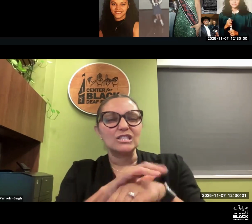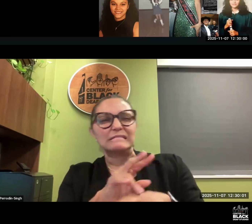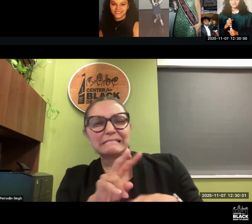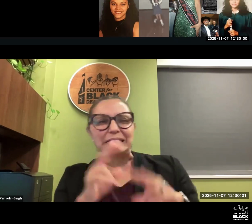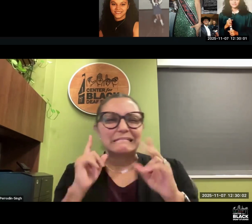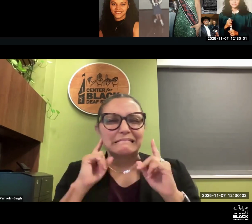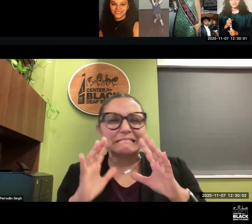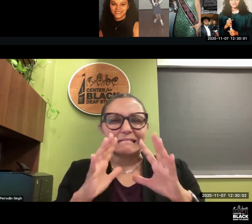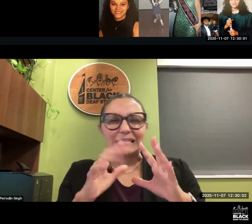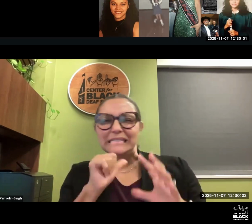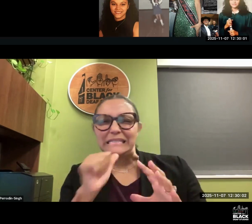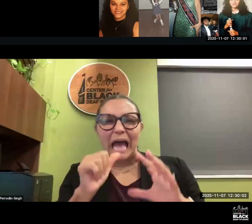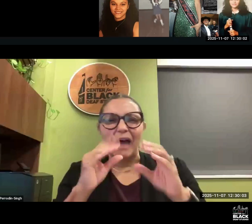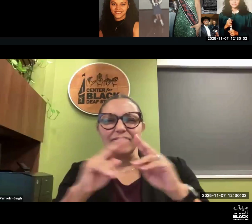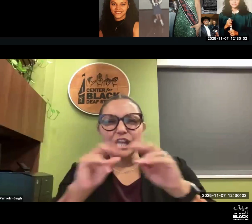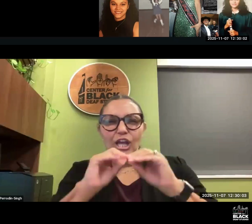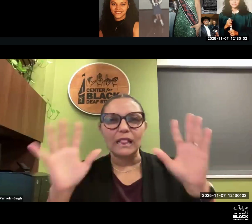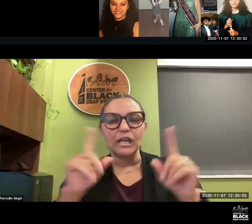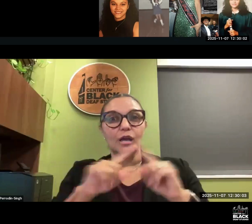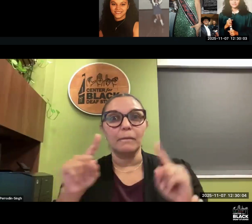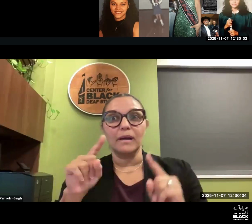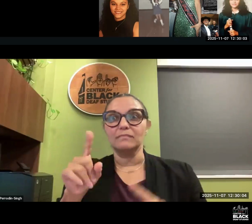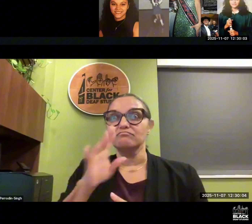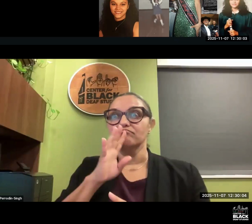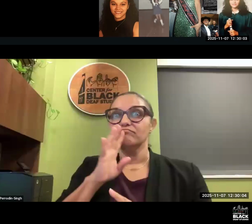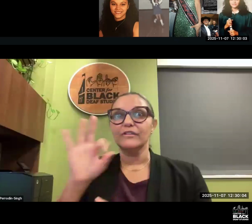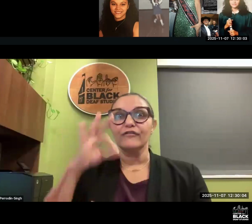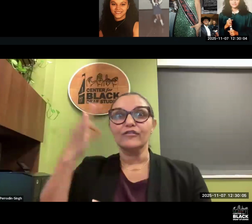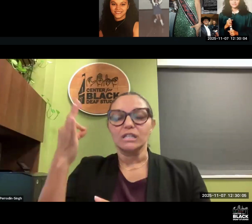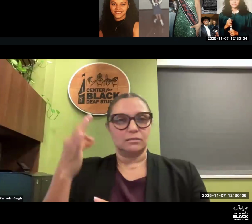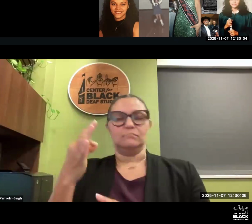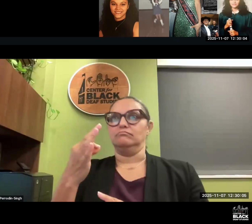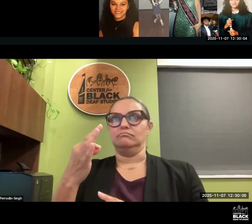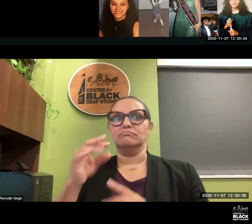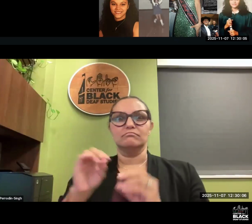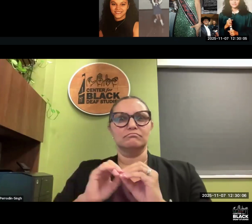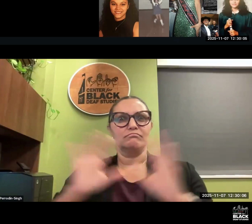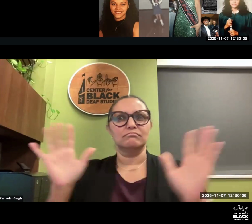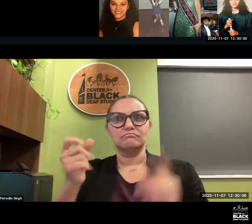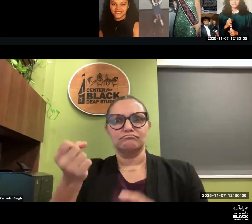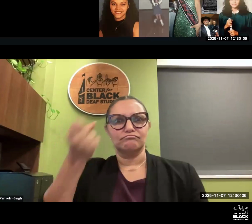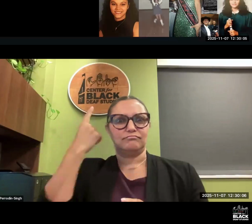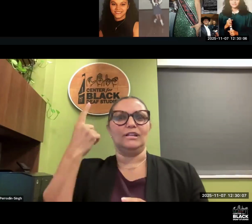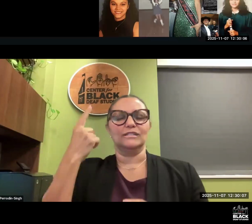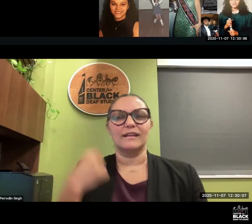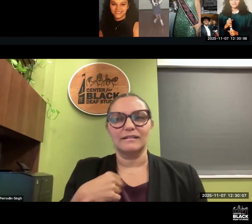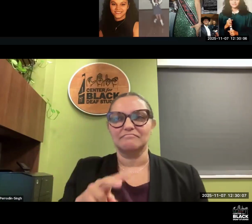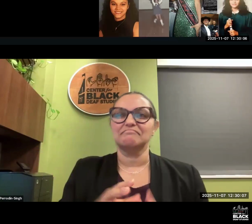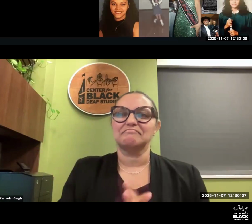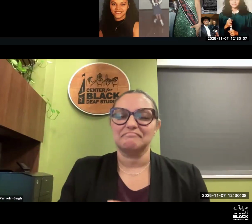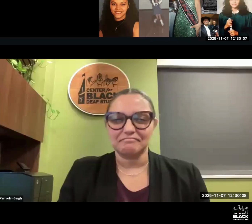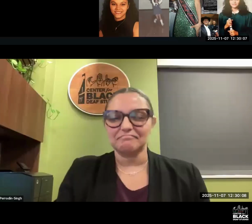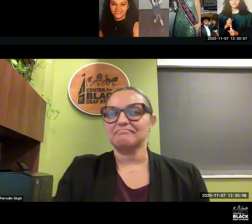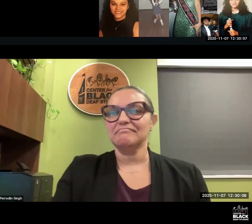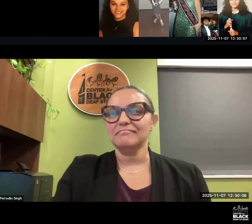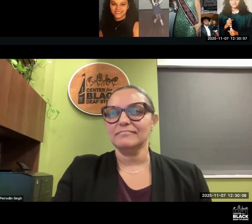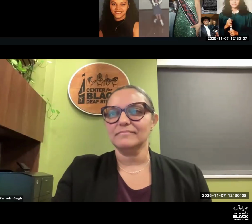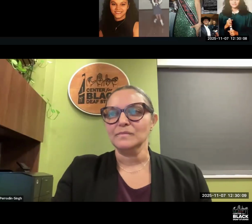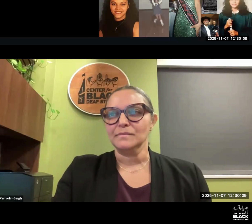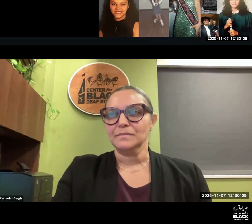say, your mom, her English doesn't seem so great. It's not clear, but when she speaks French, it's crystal clear, and I can